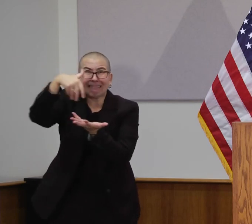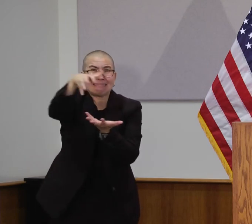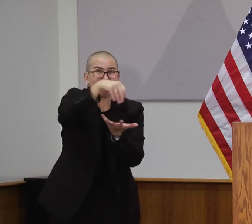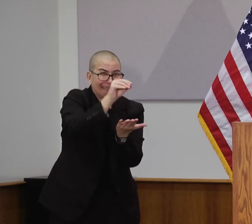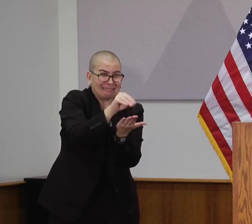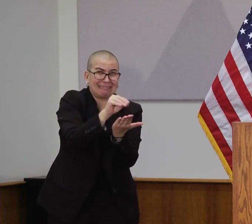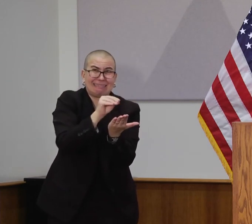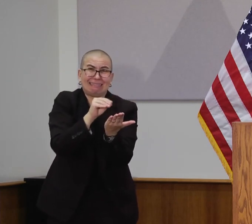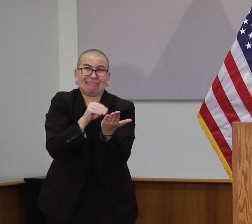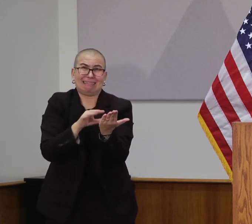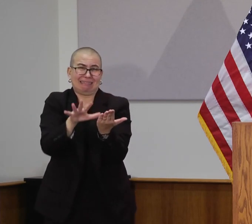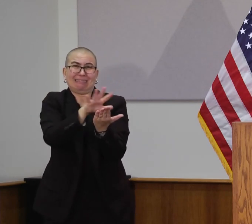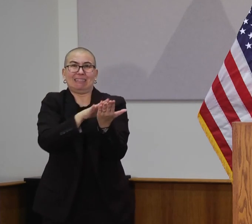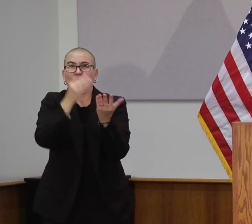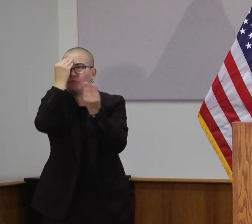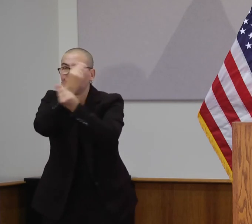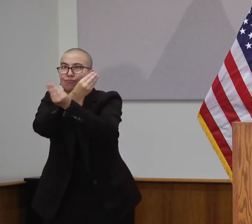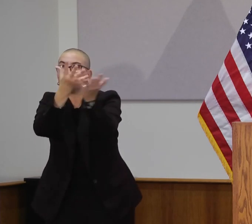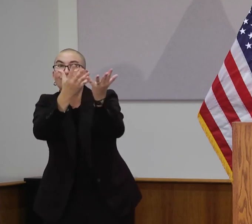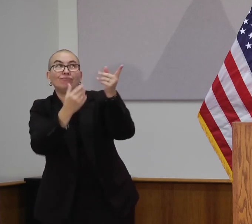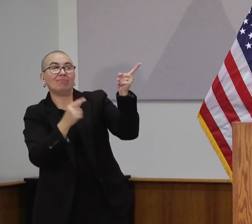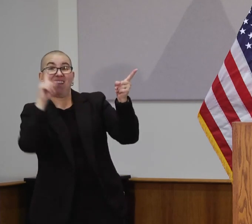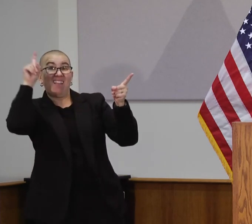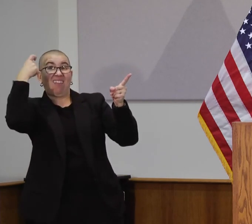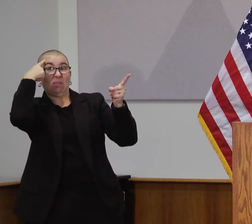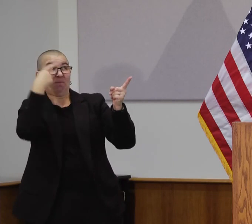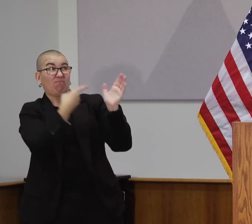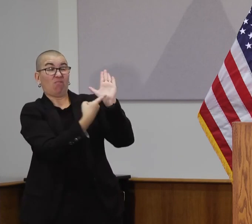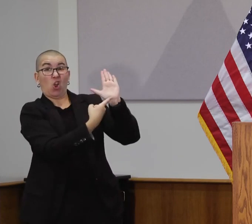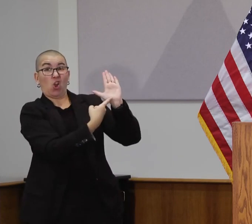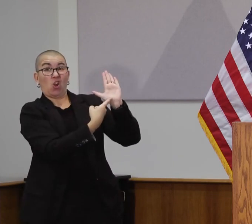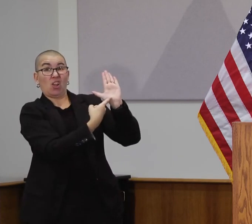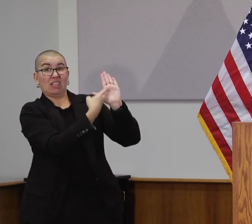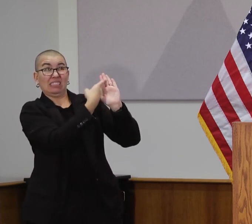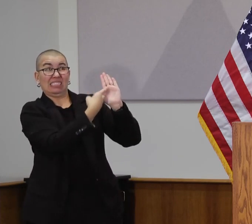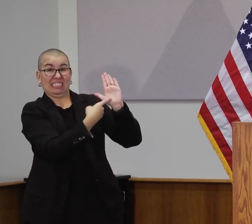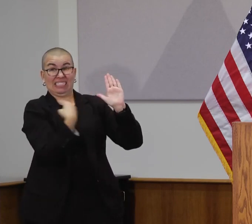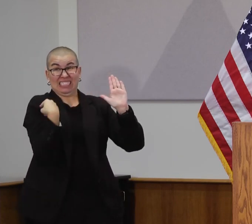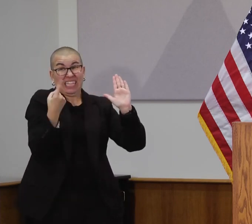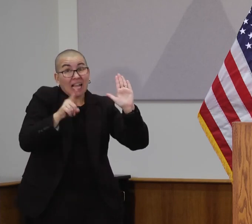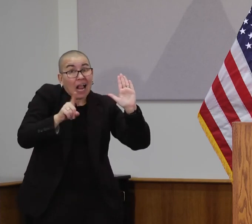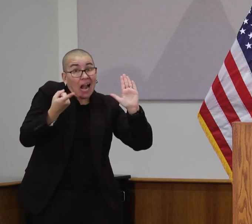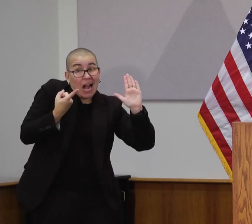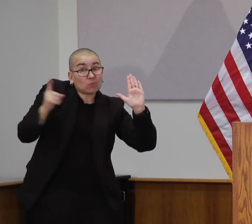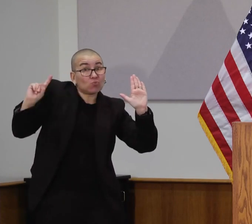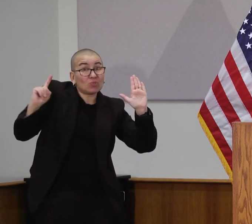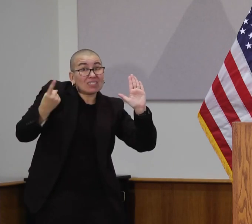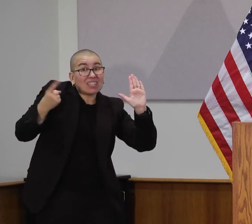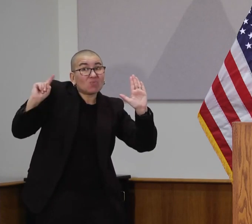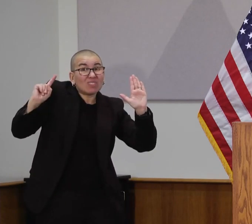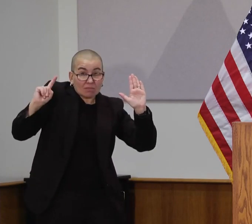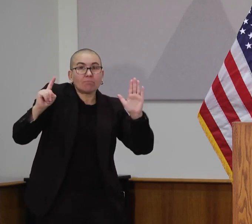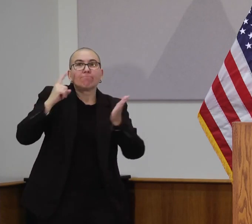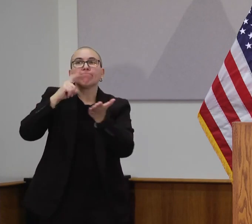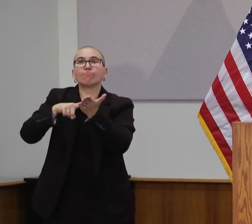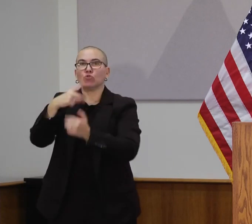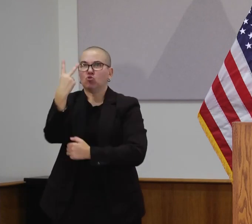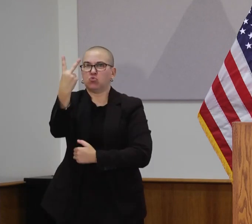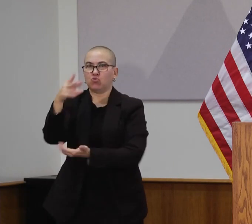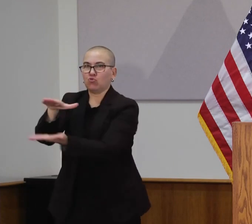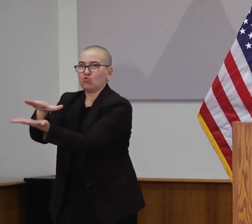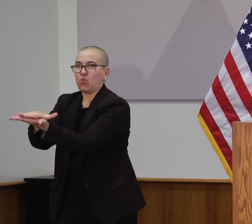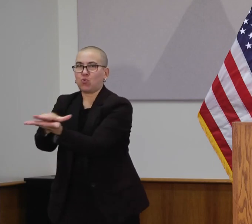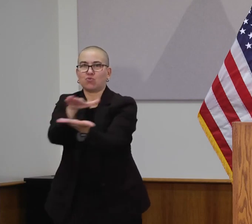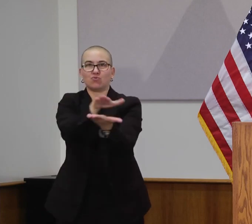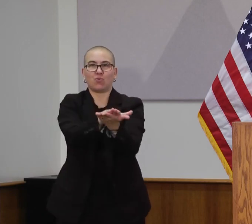the governor. And just in the last week, we had to schools that had to go to distance learning just